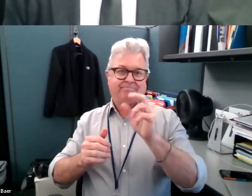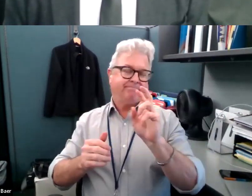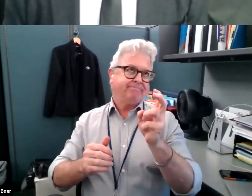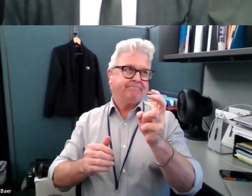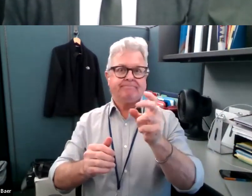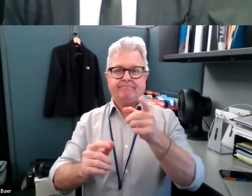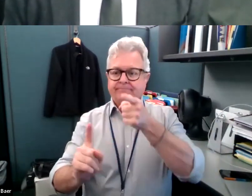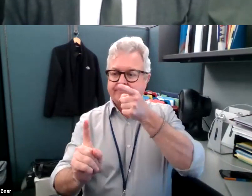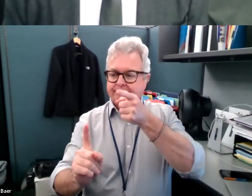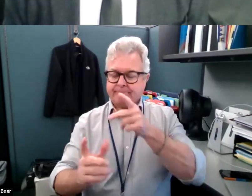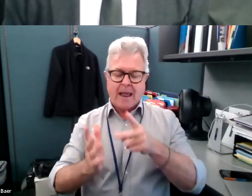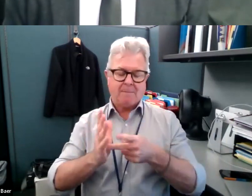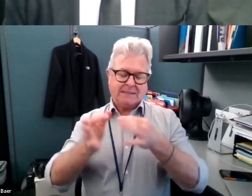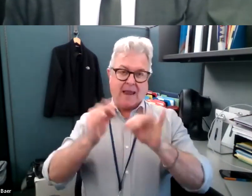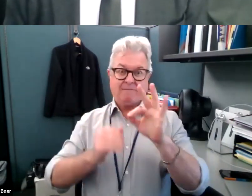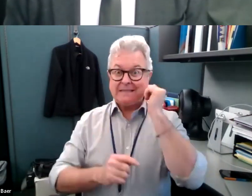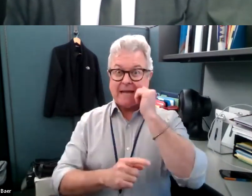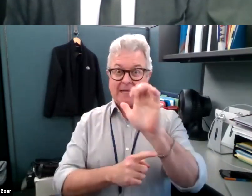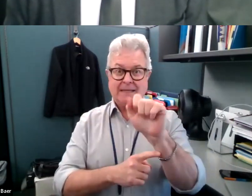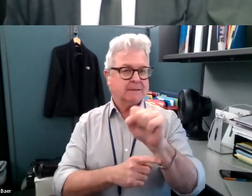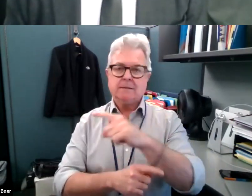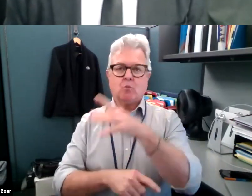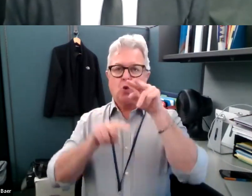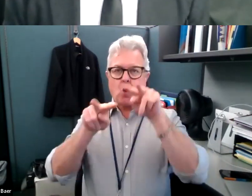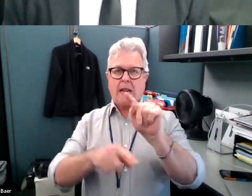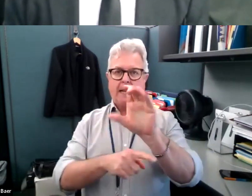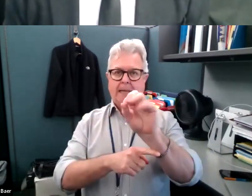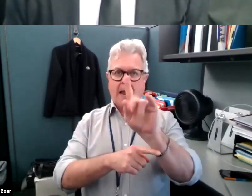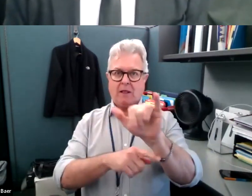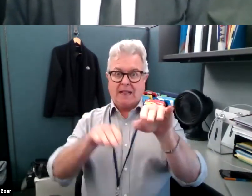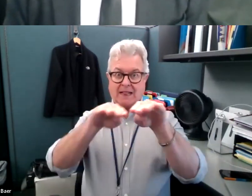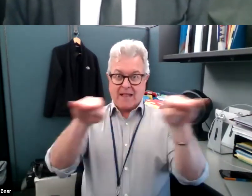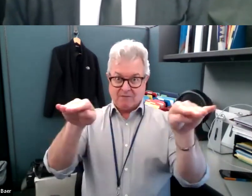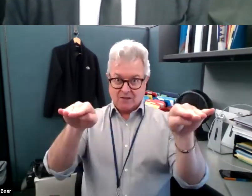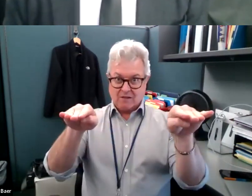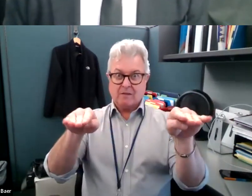now, what's it called? Instead of using, it's not daily